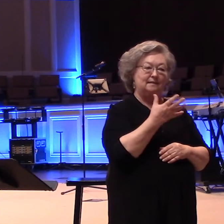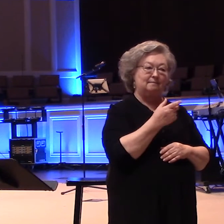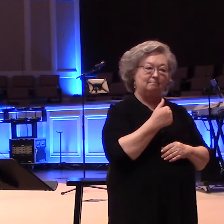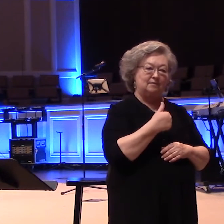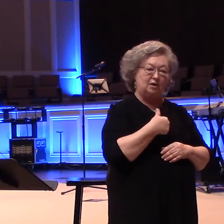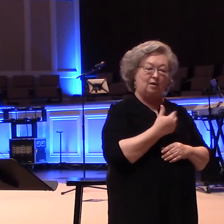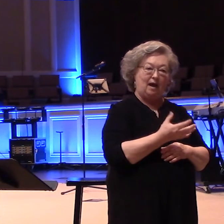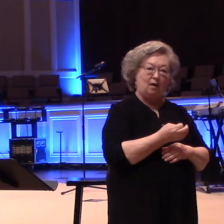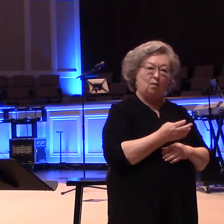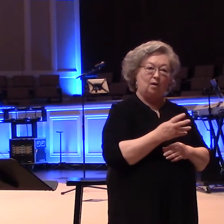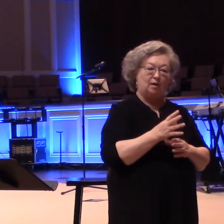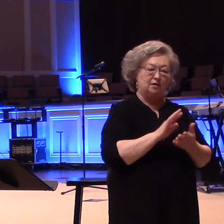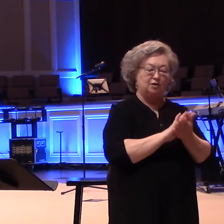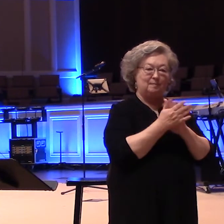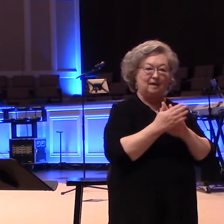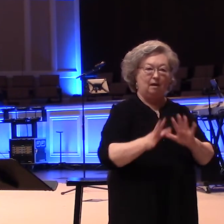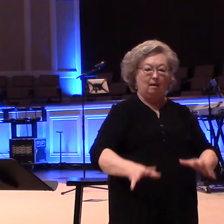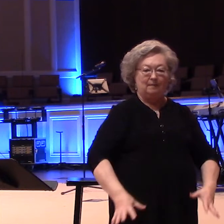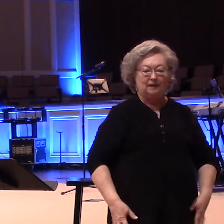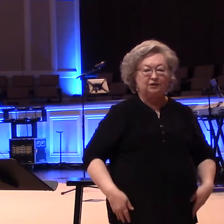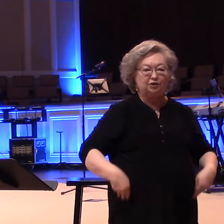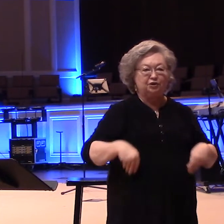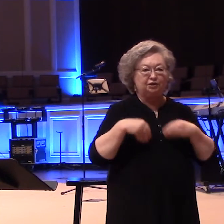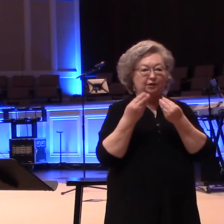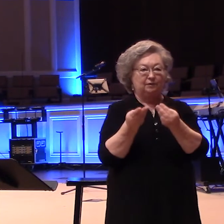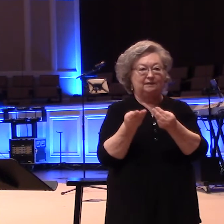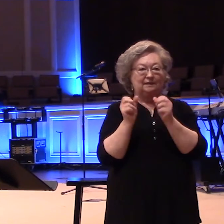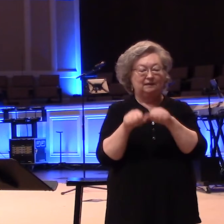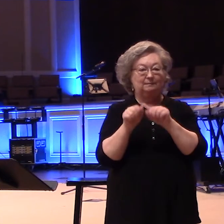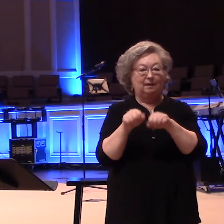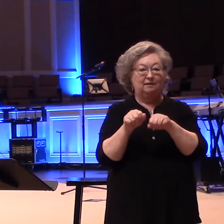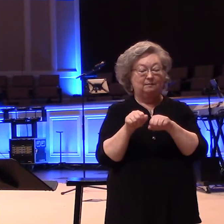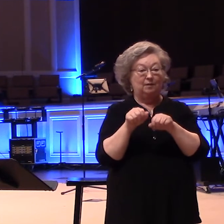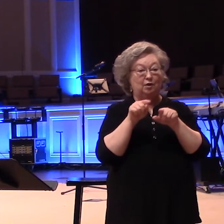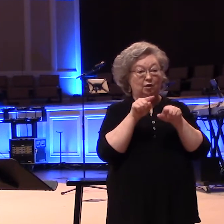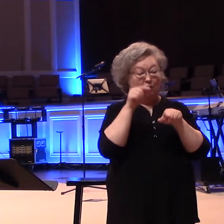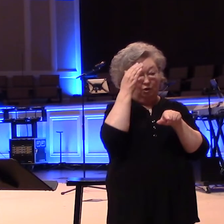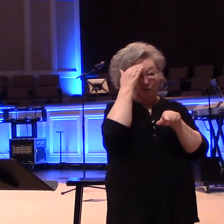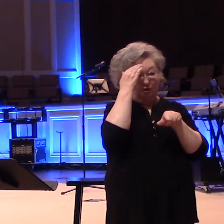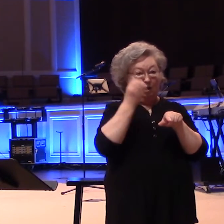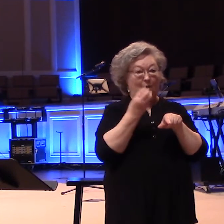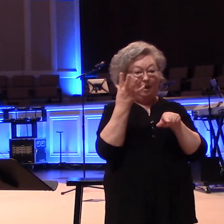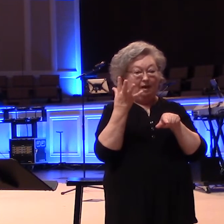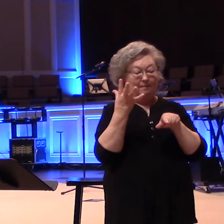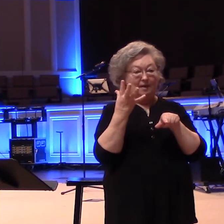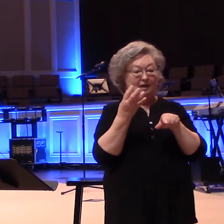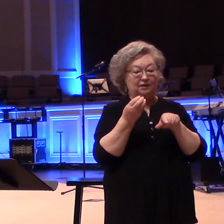heart to give. Do you know how much David Green has given to evangelical kingdom work?